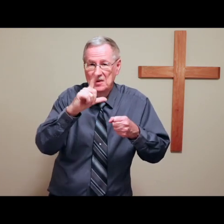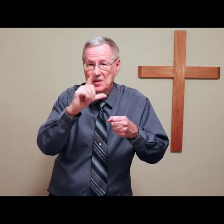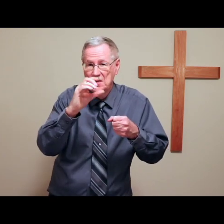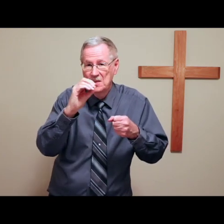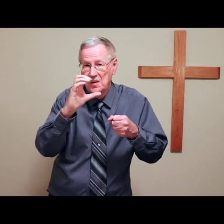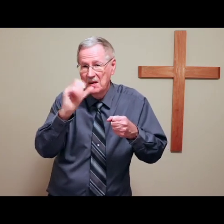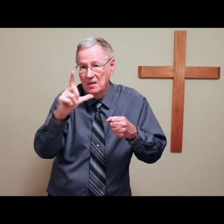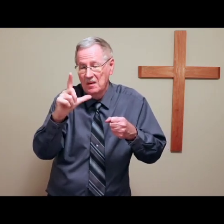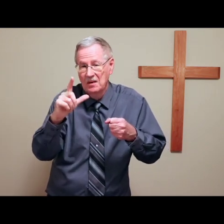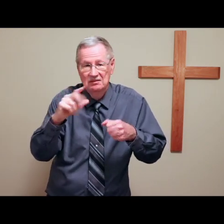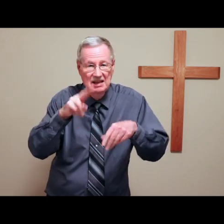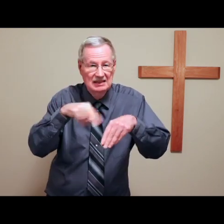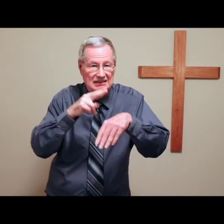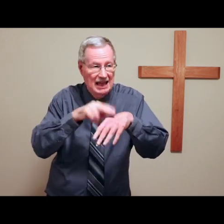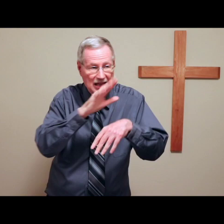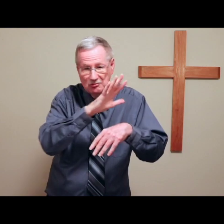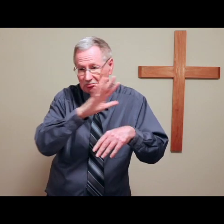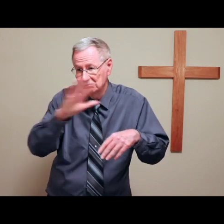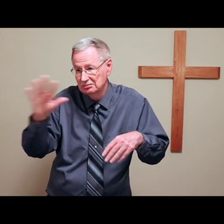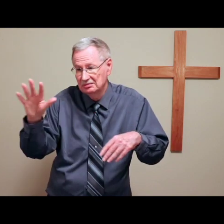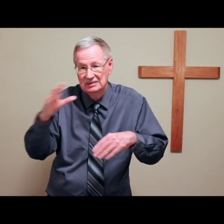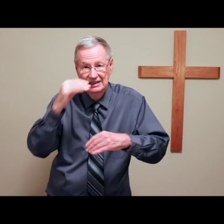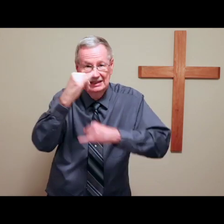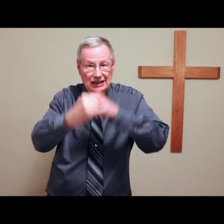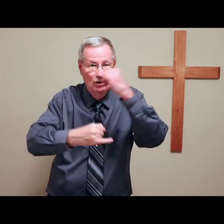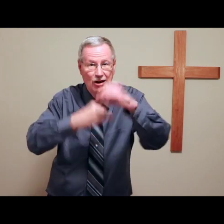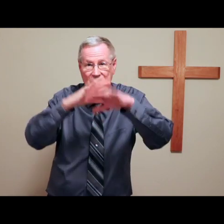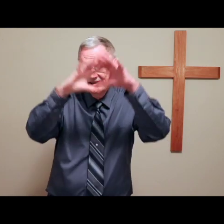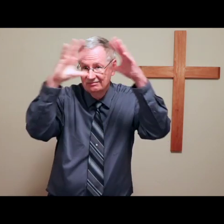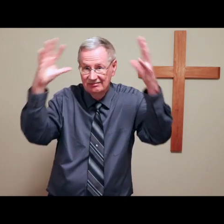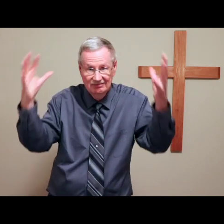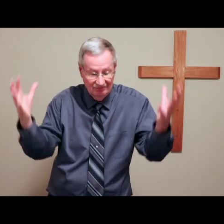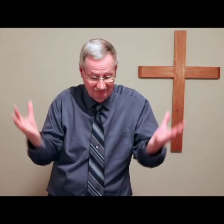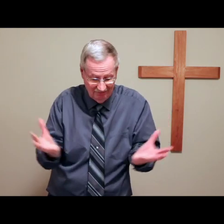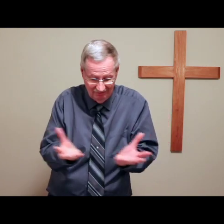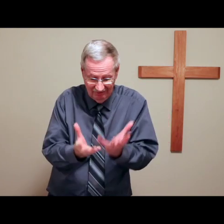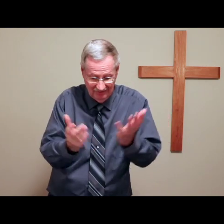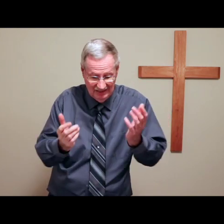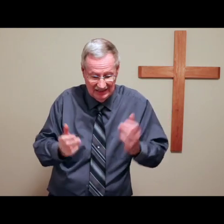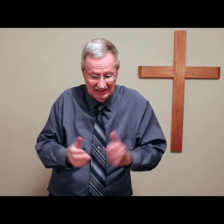locally, nationally, as well as internationally.